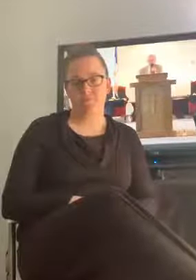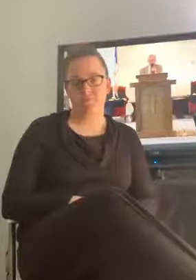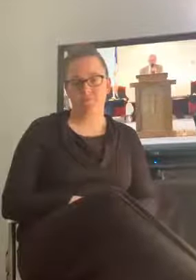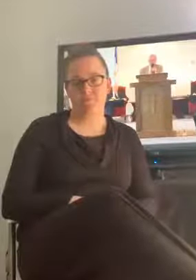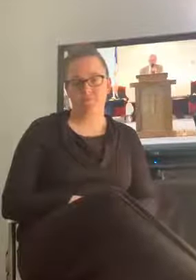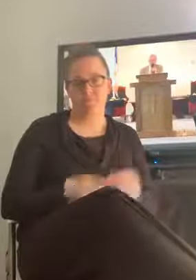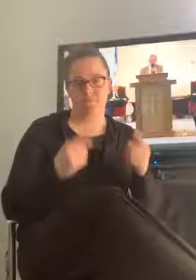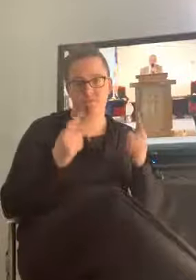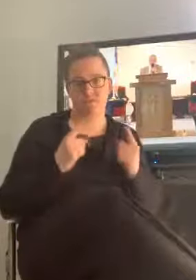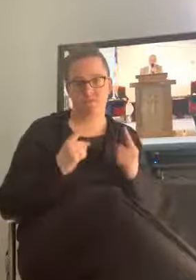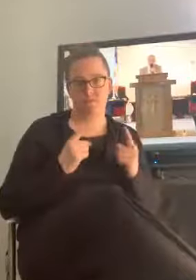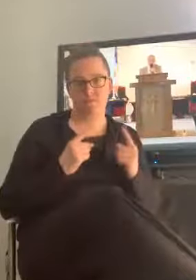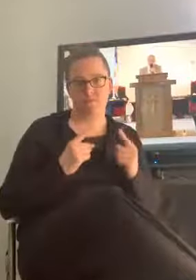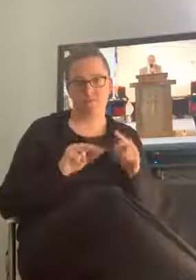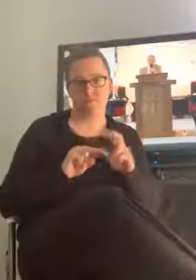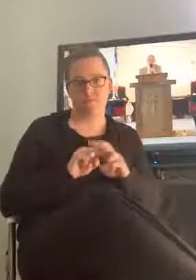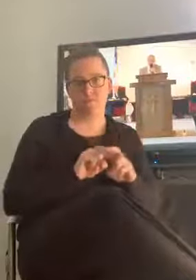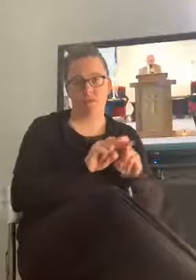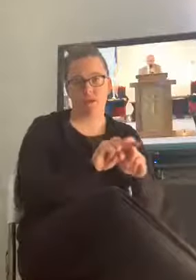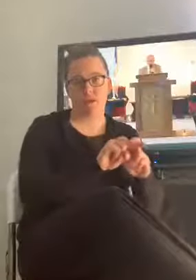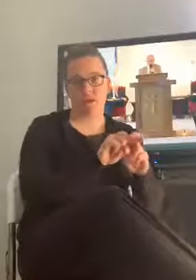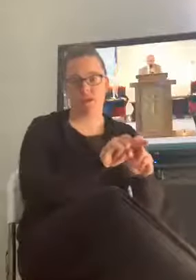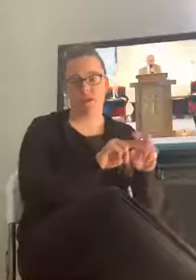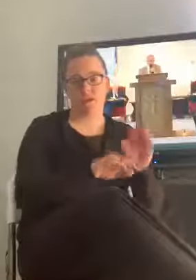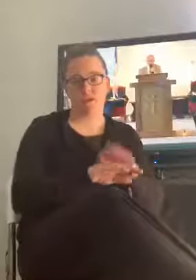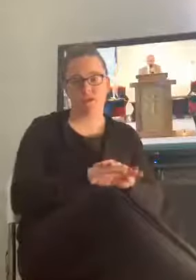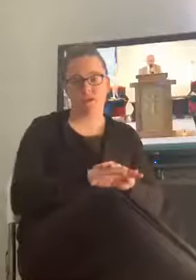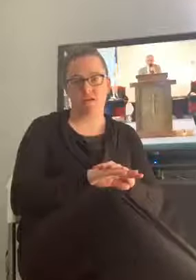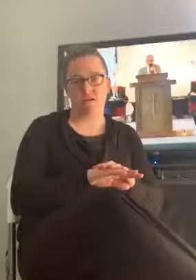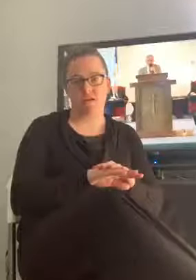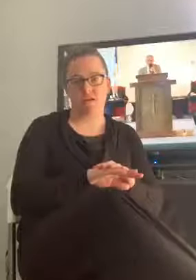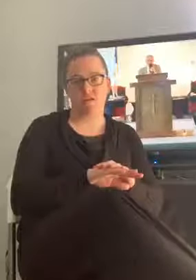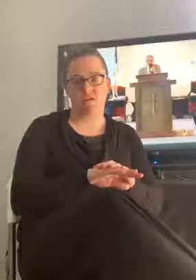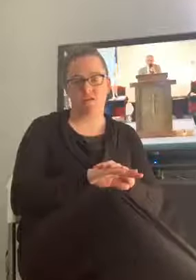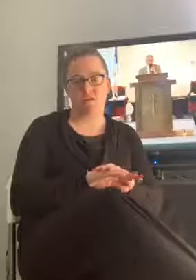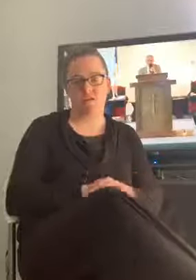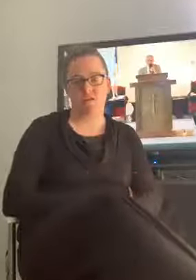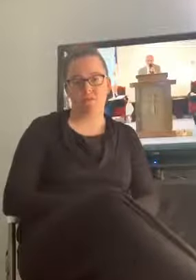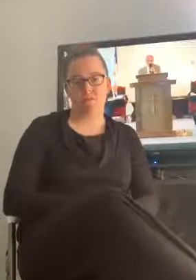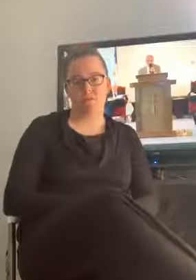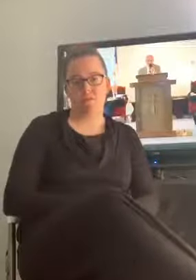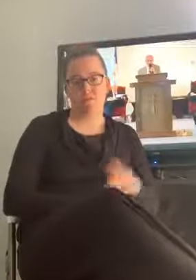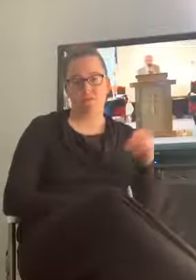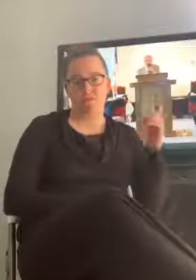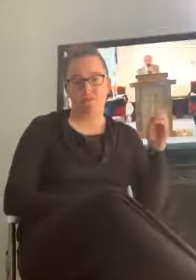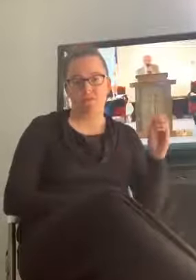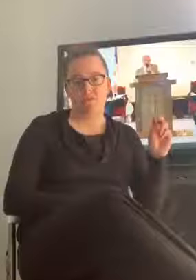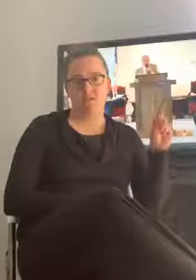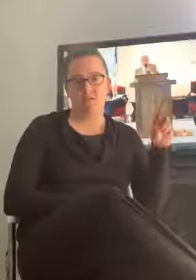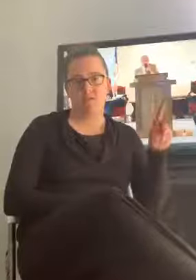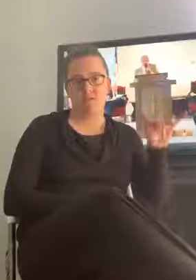come riding upon the foal of an ass.